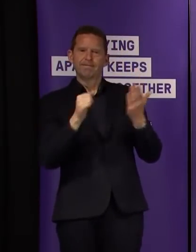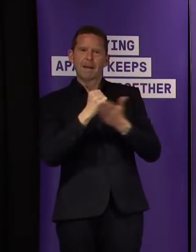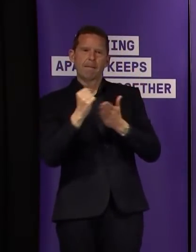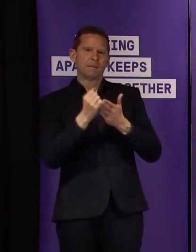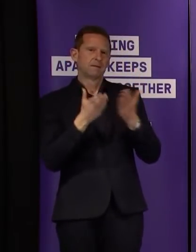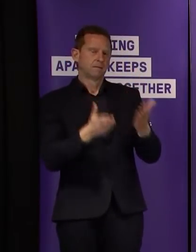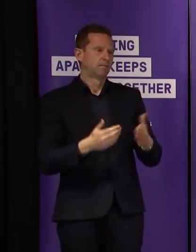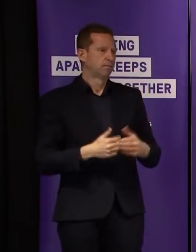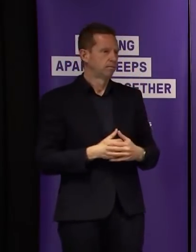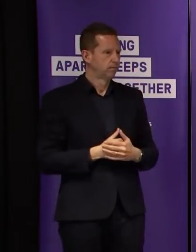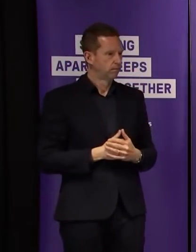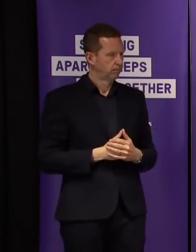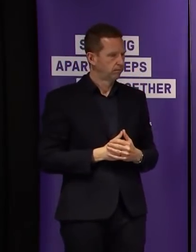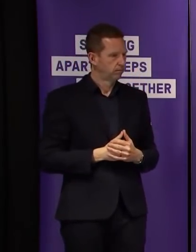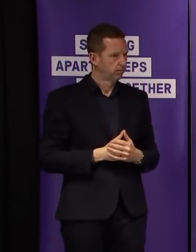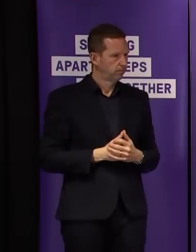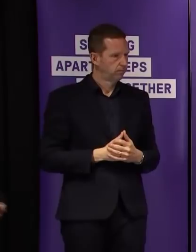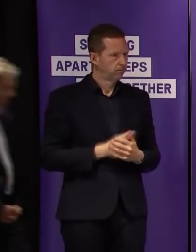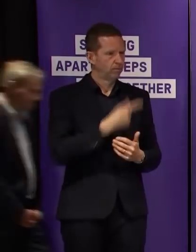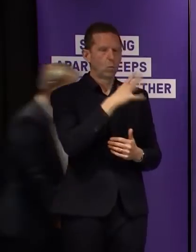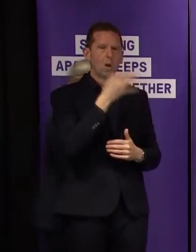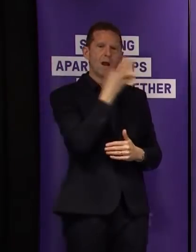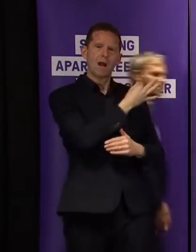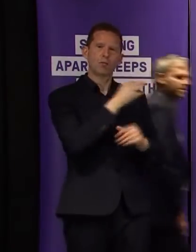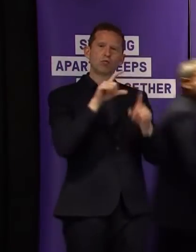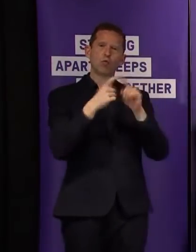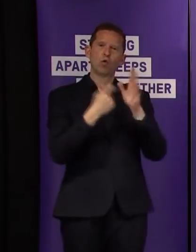Sutton a question about masks, please?